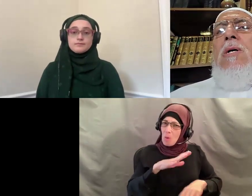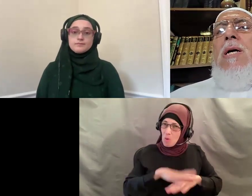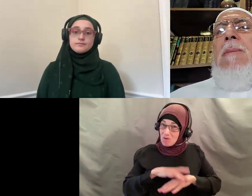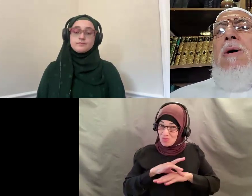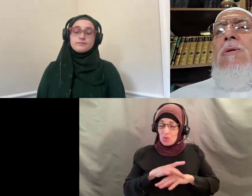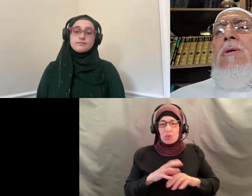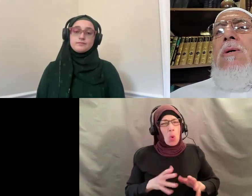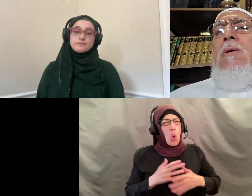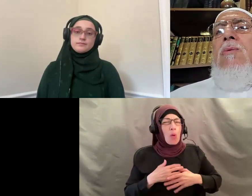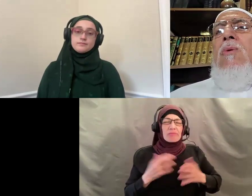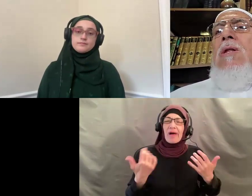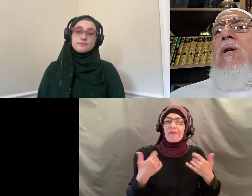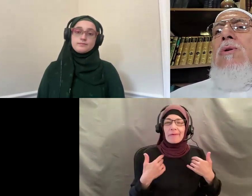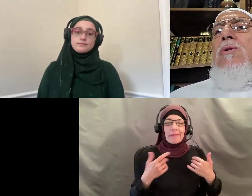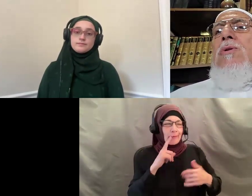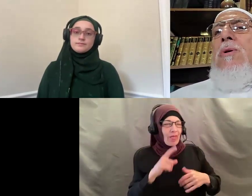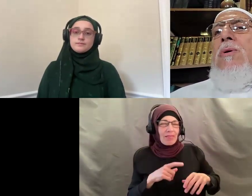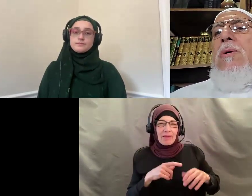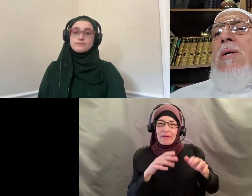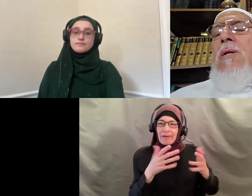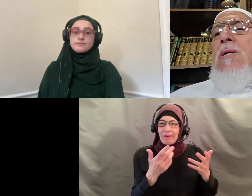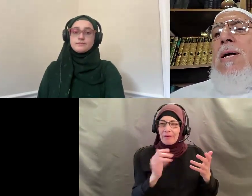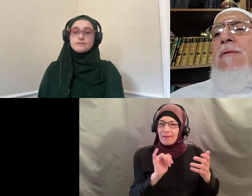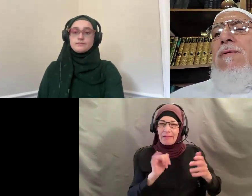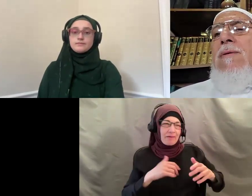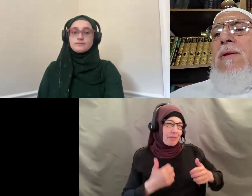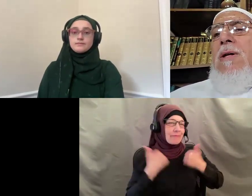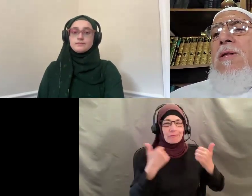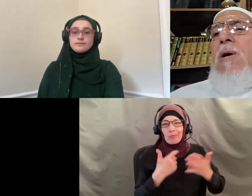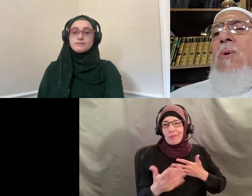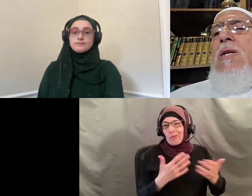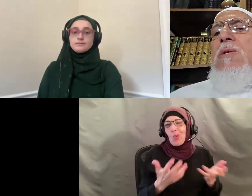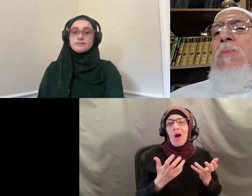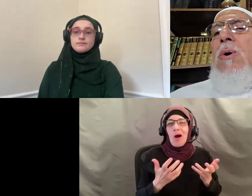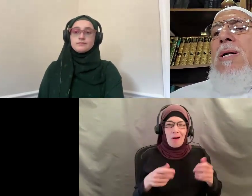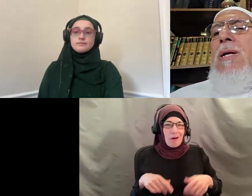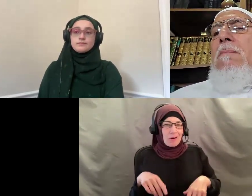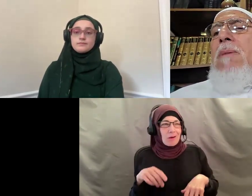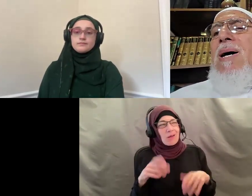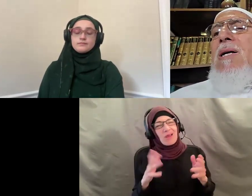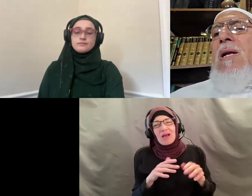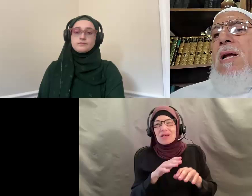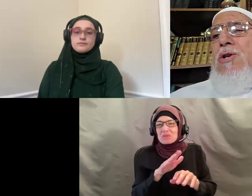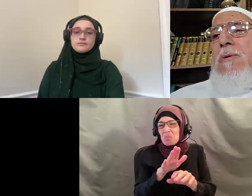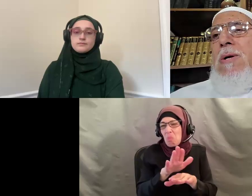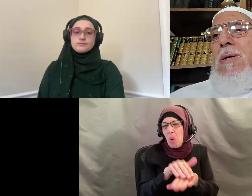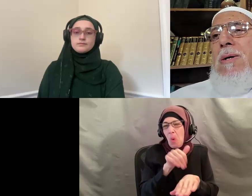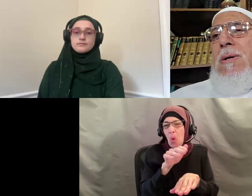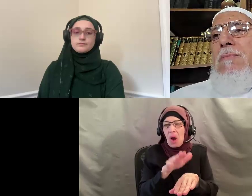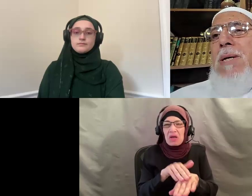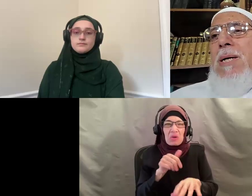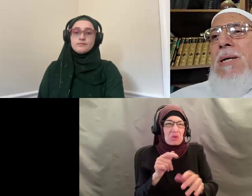is talking about what they used to do in this life. They were spoiled by